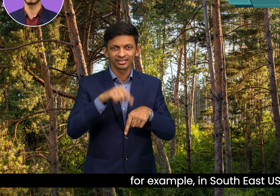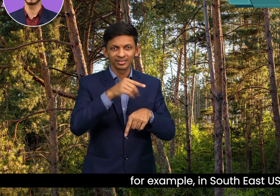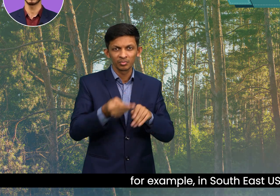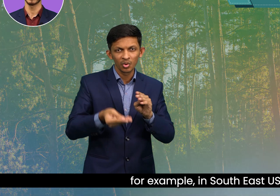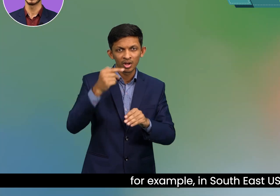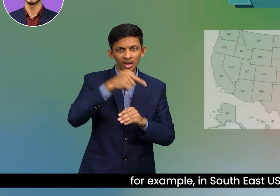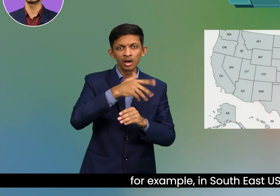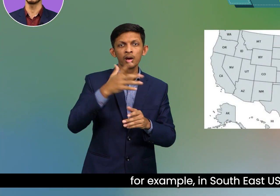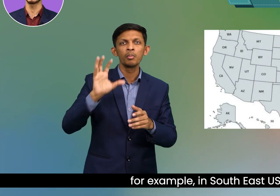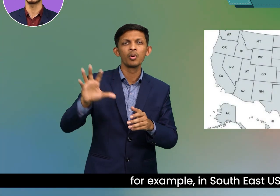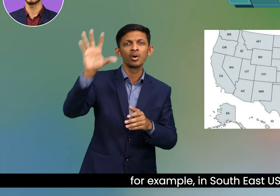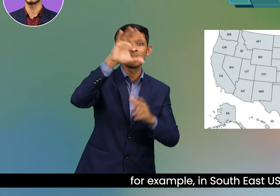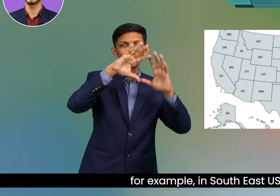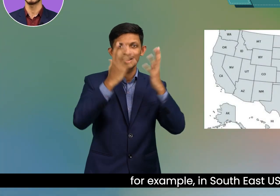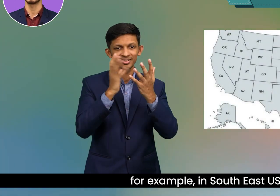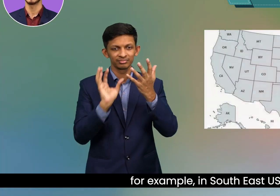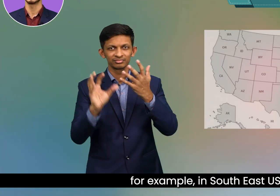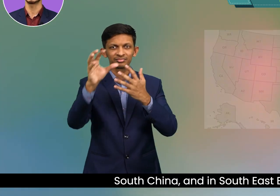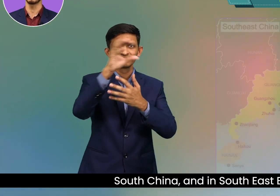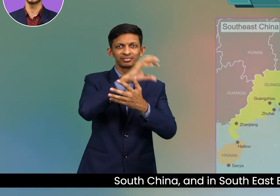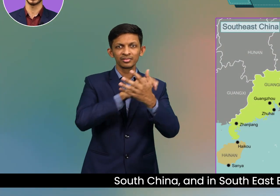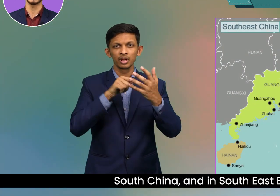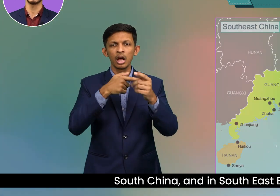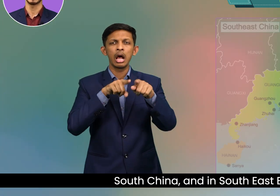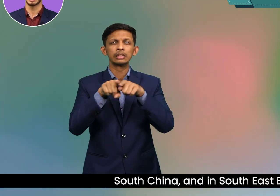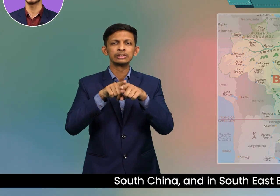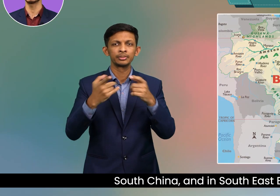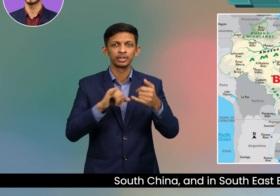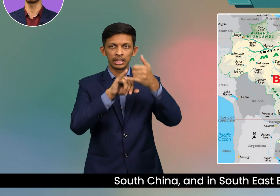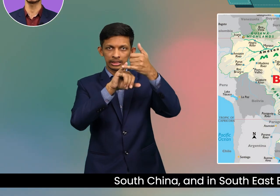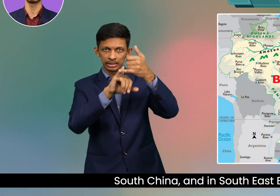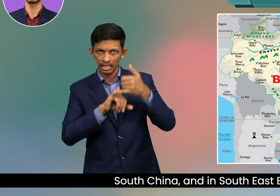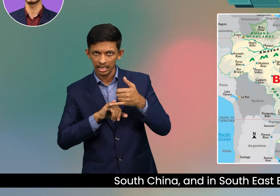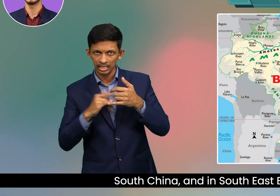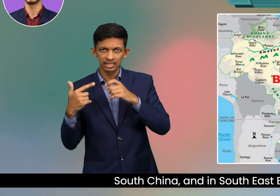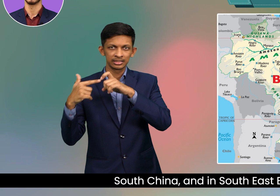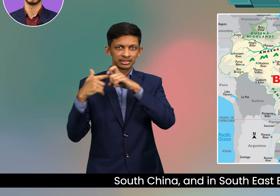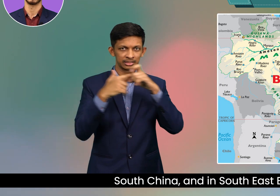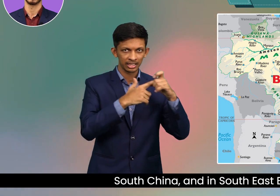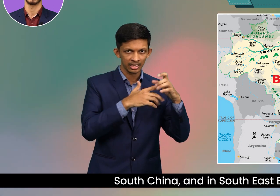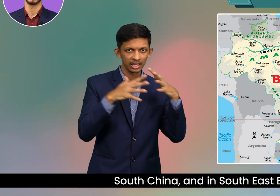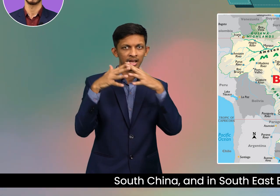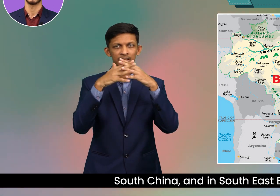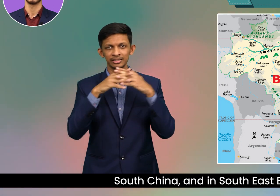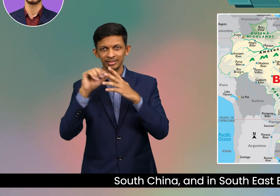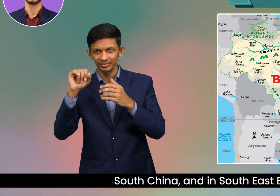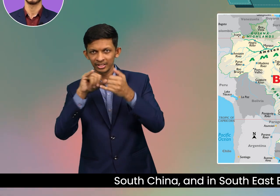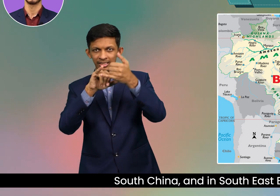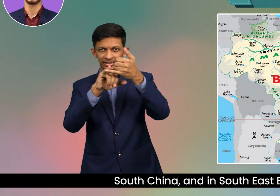for example, in southeast USA, South China, and in southeast Brazil.